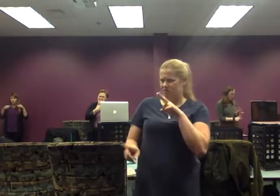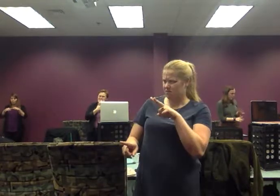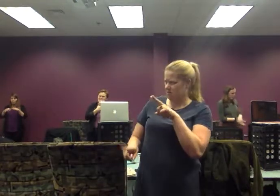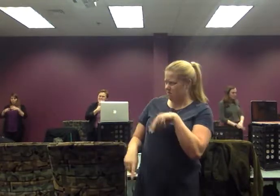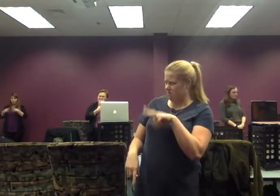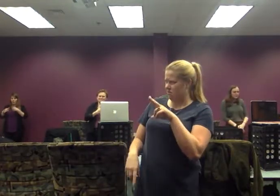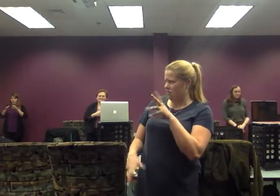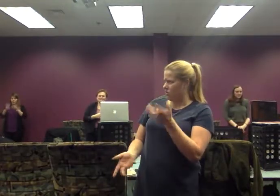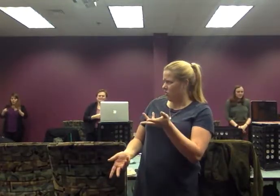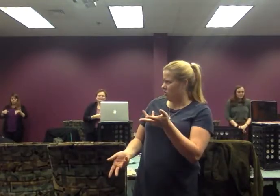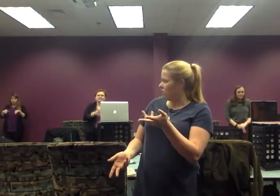Change is slow.